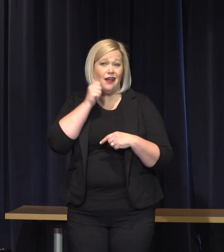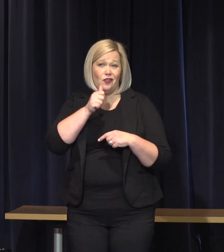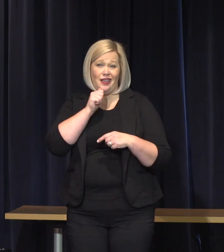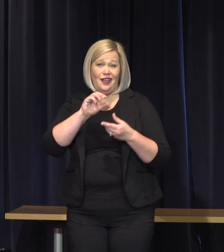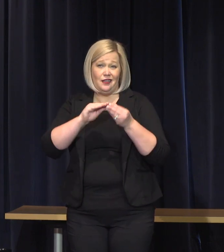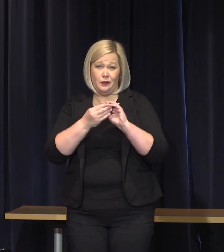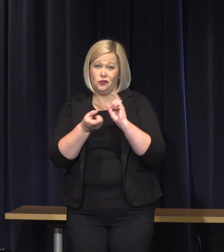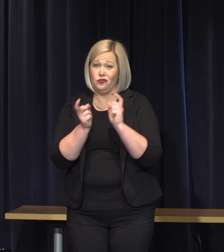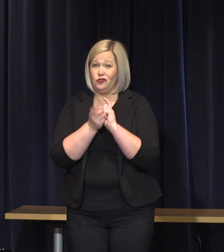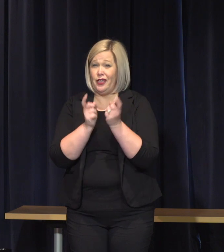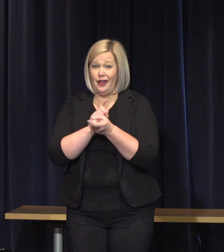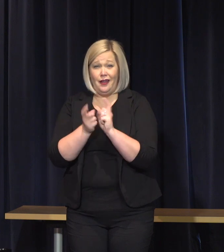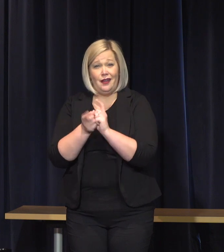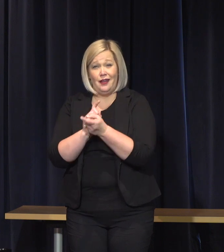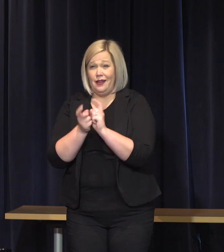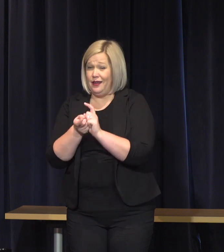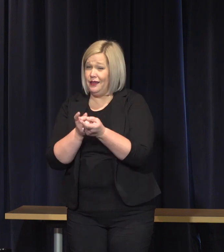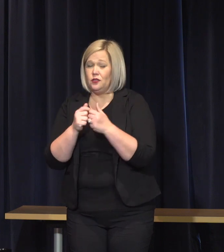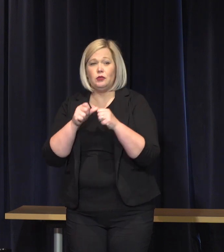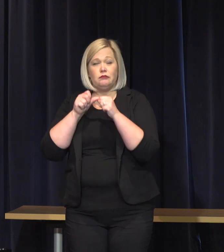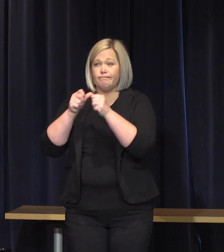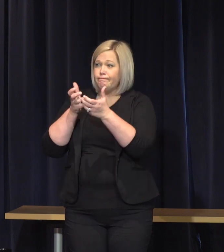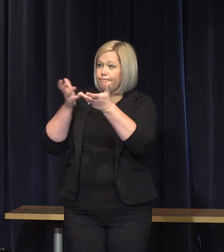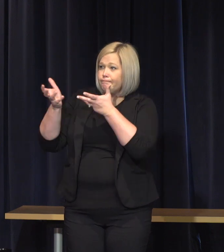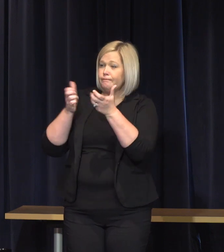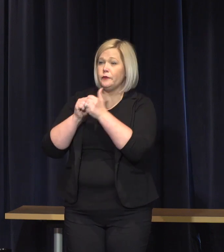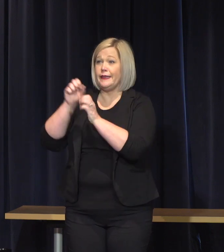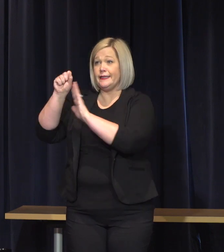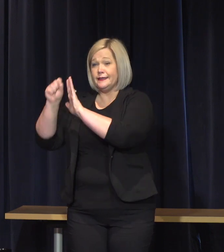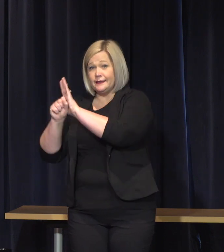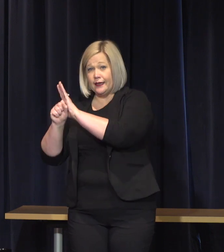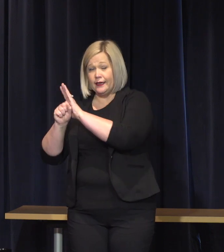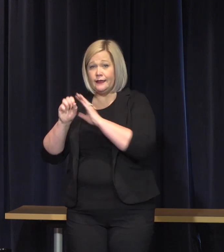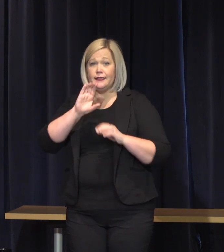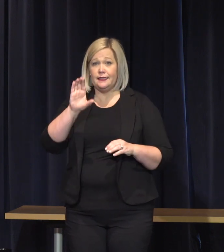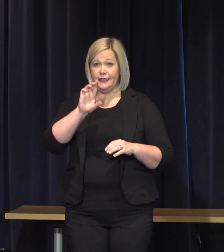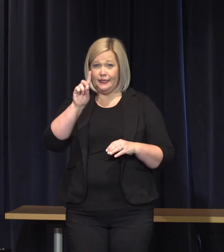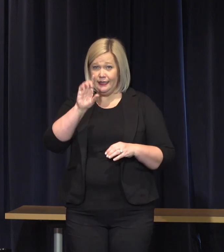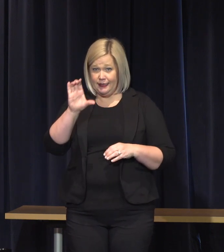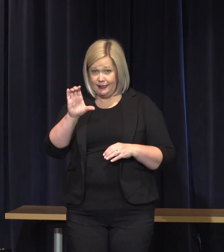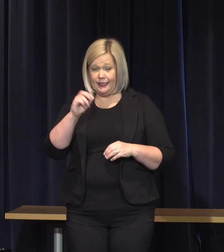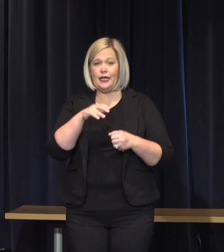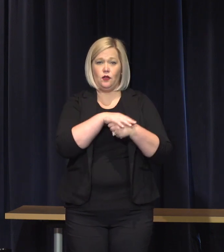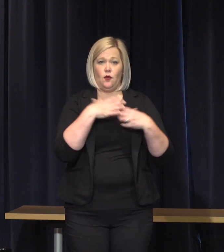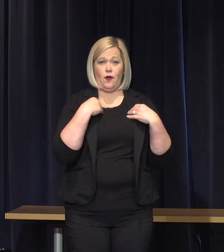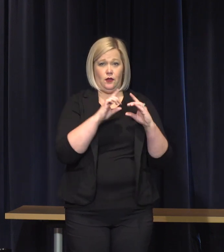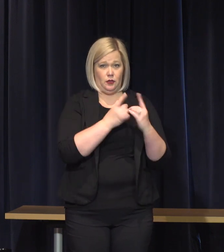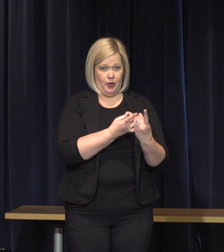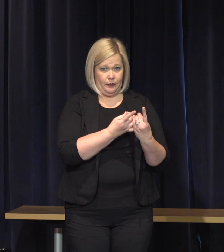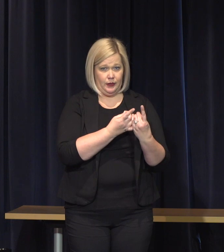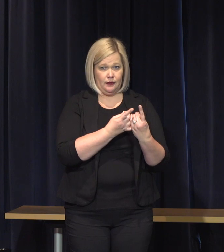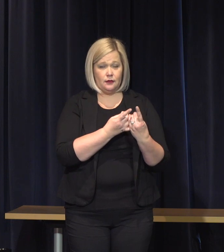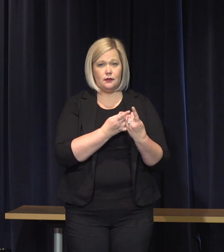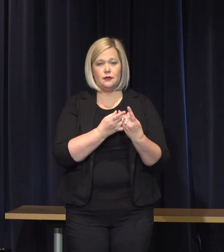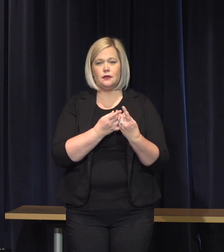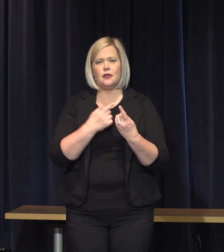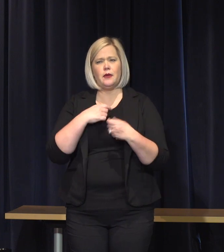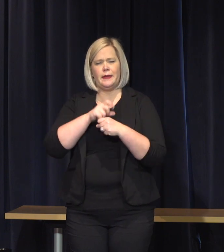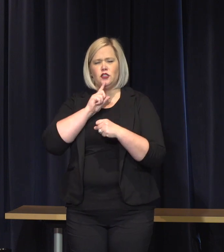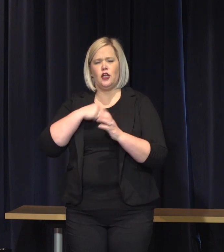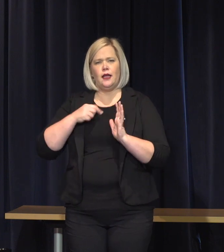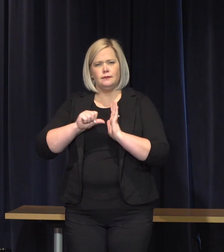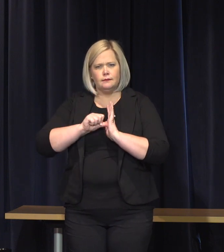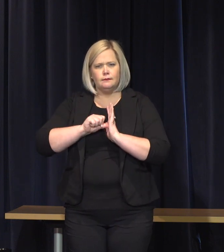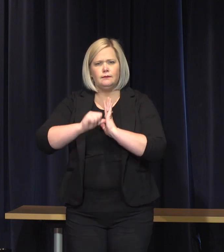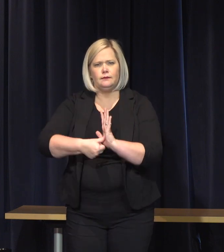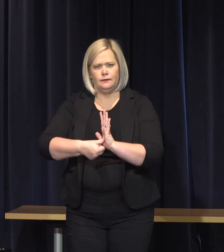we are in constant communication with the state, the CDC, and local health departments. I want to make sure I stress this.